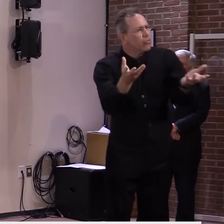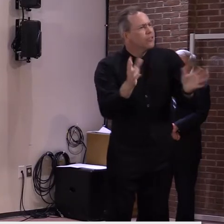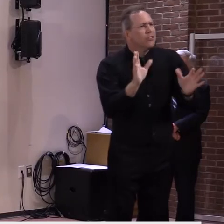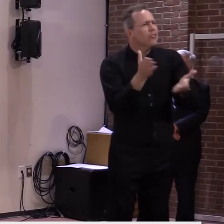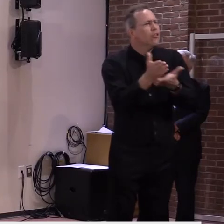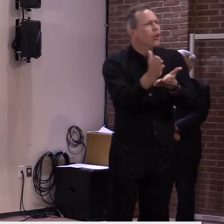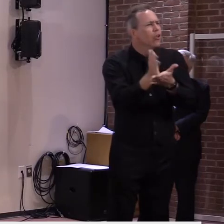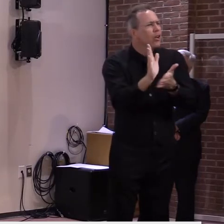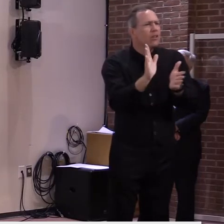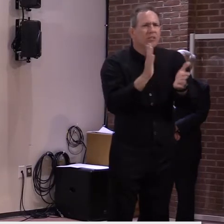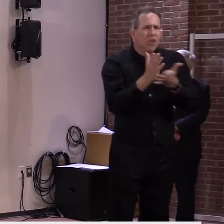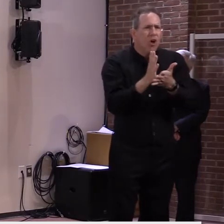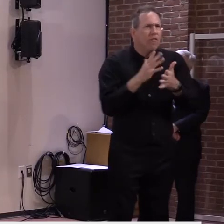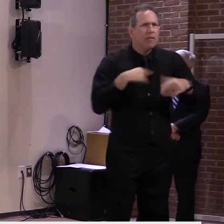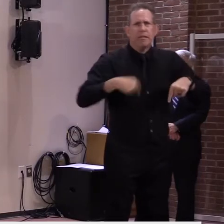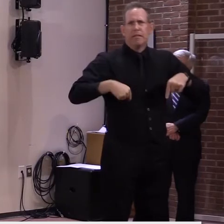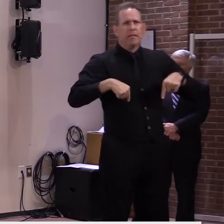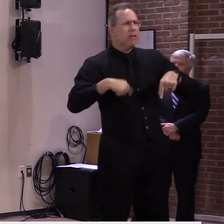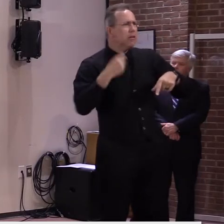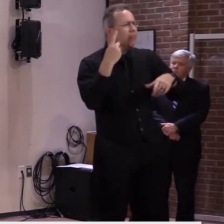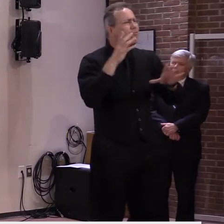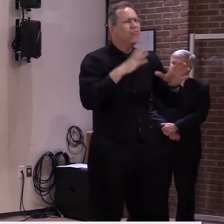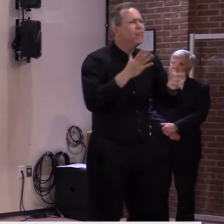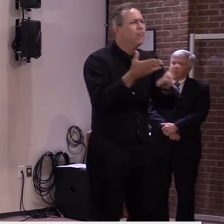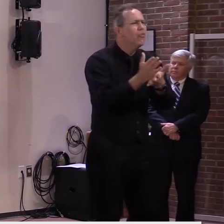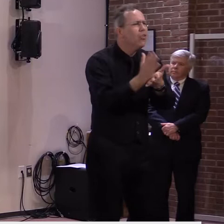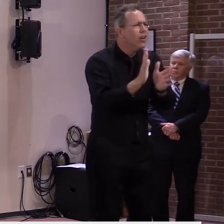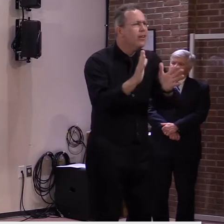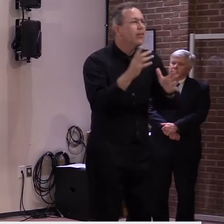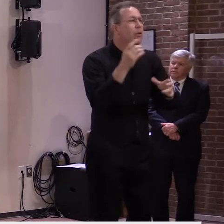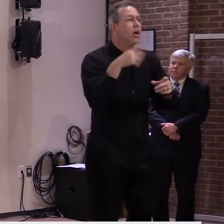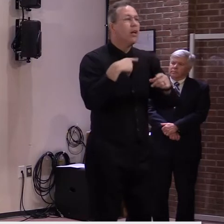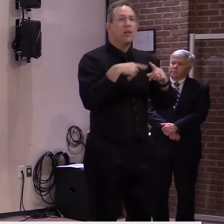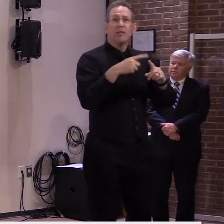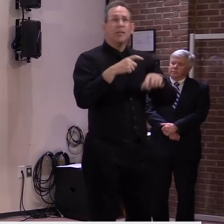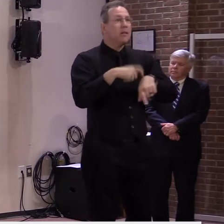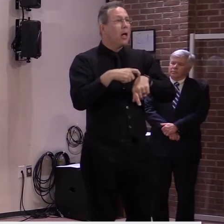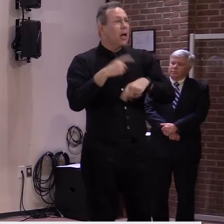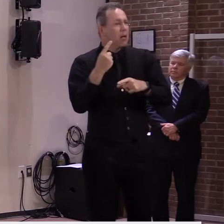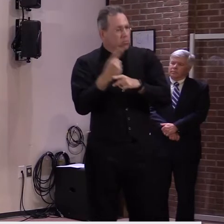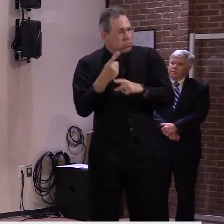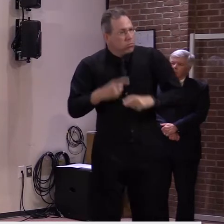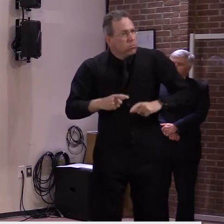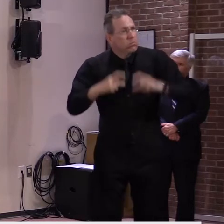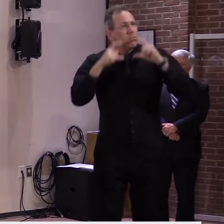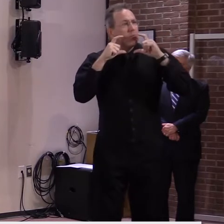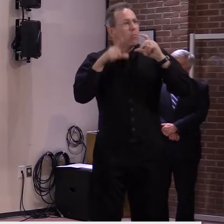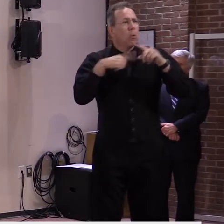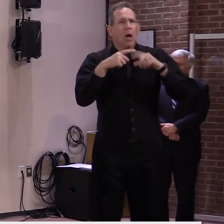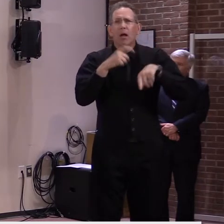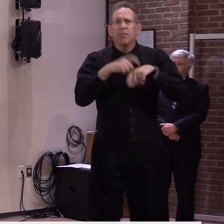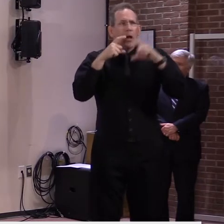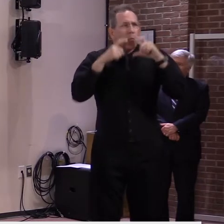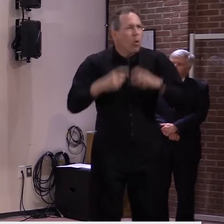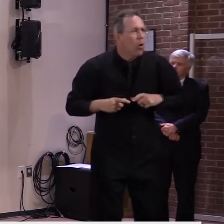some time to get used to wearing masks after asking Vermonters to do so over a year ago, it's natural that